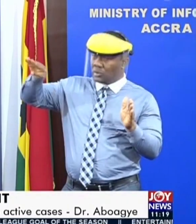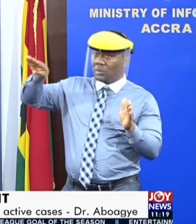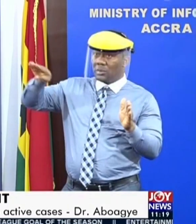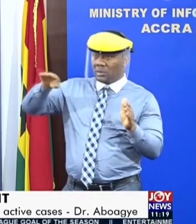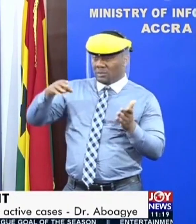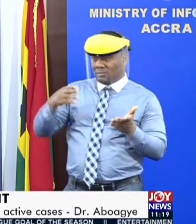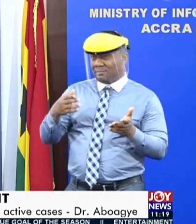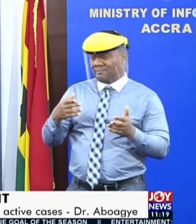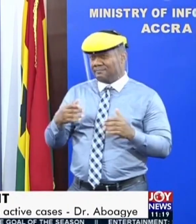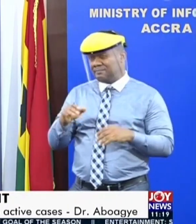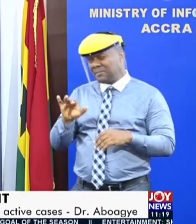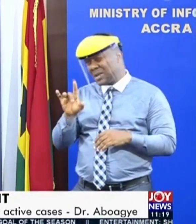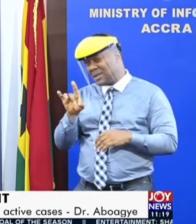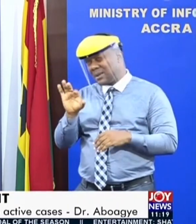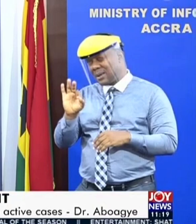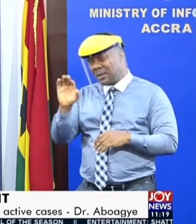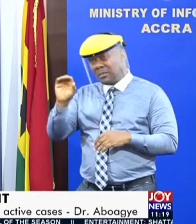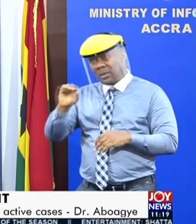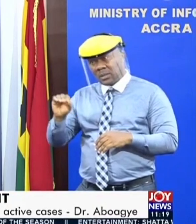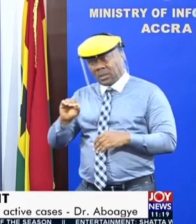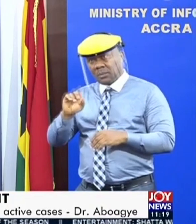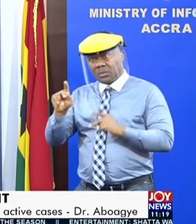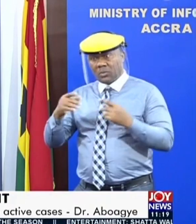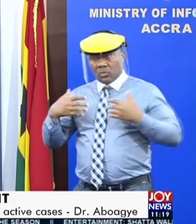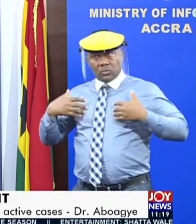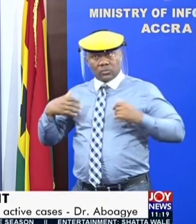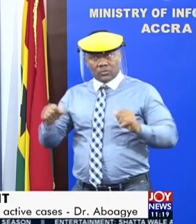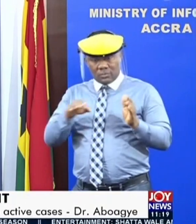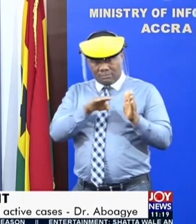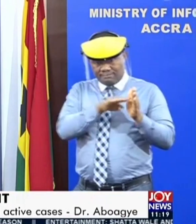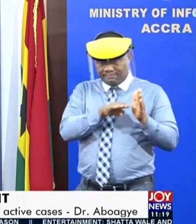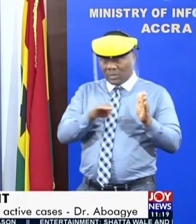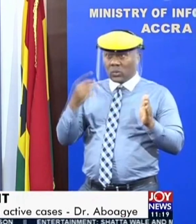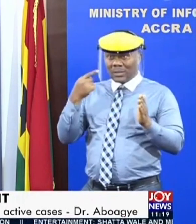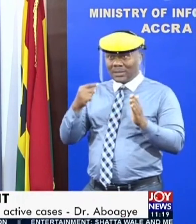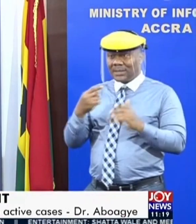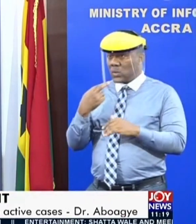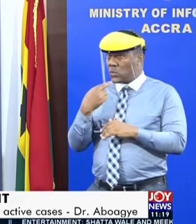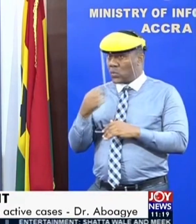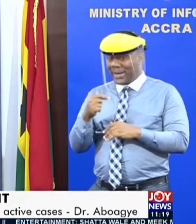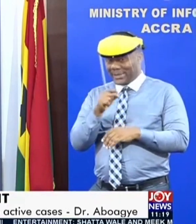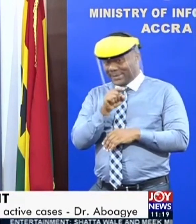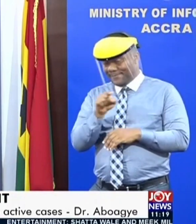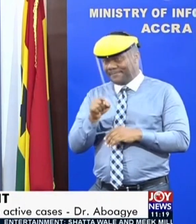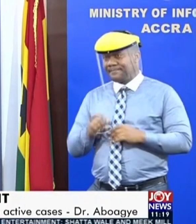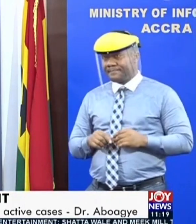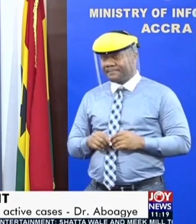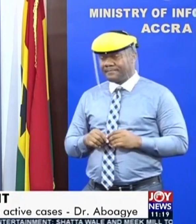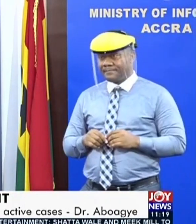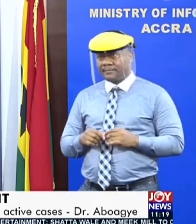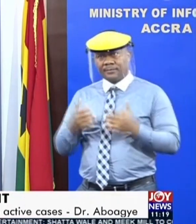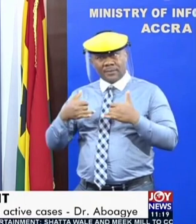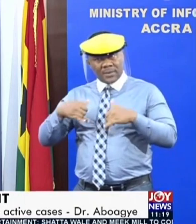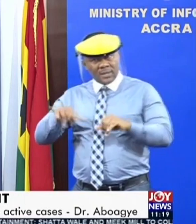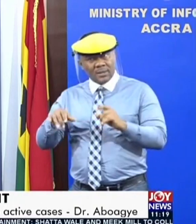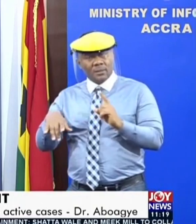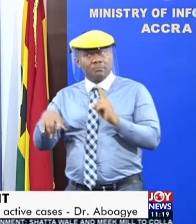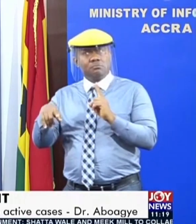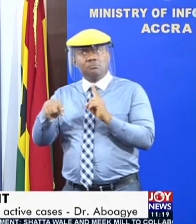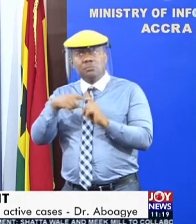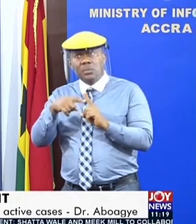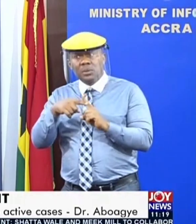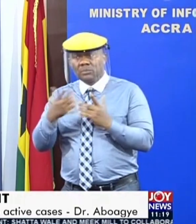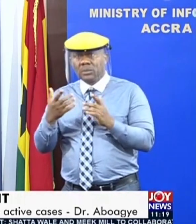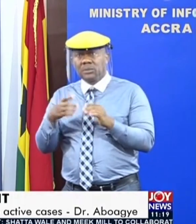up, accounting for almost 89% of all the cases, and you can see that the active cases continues to